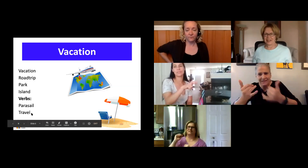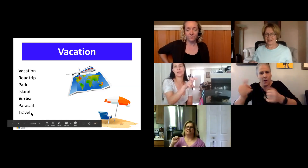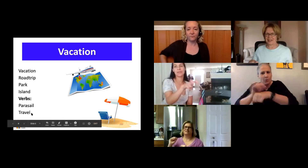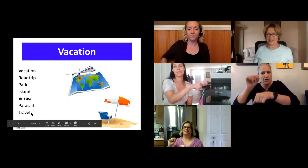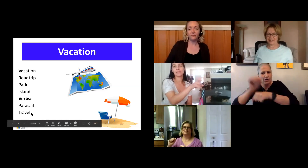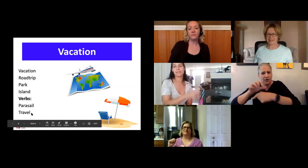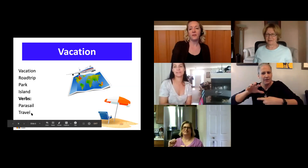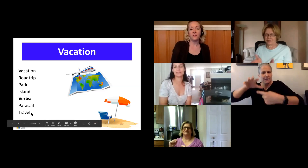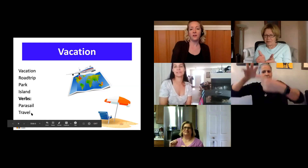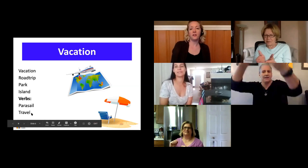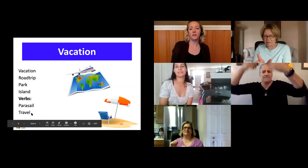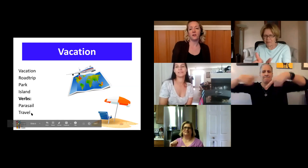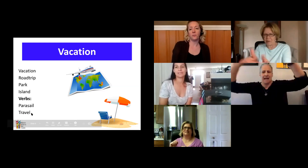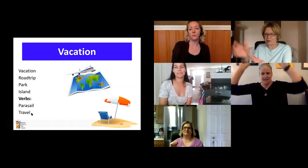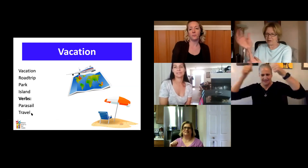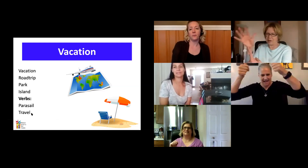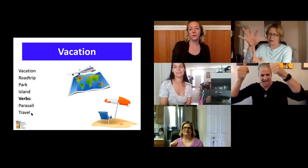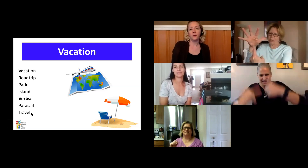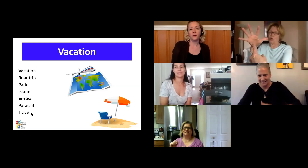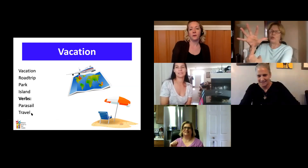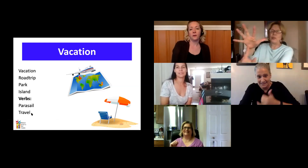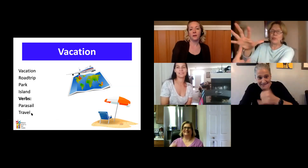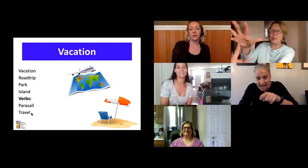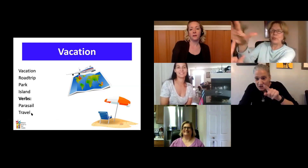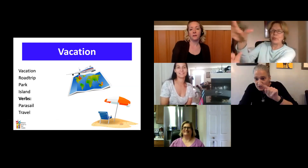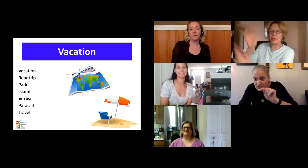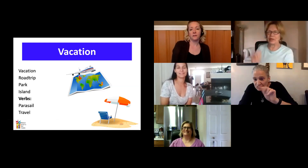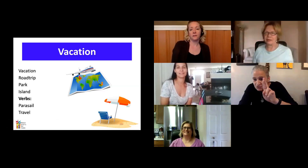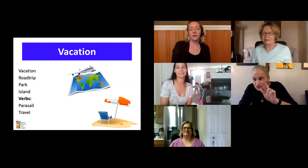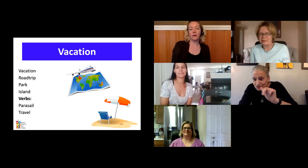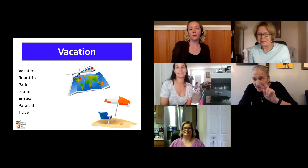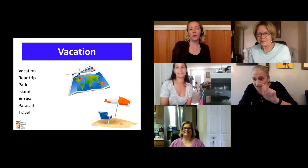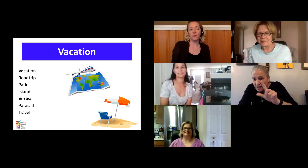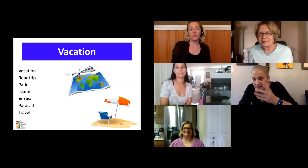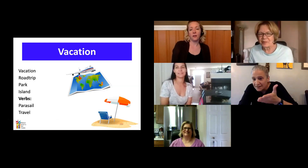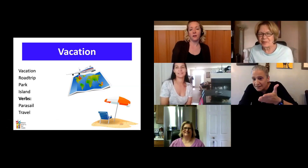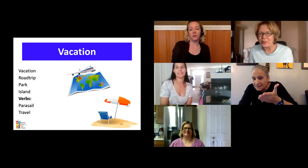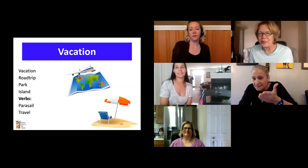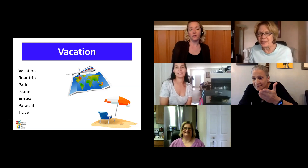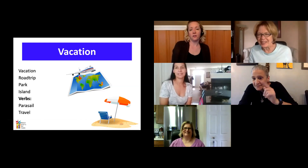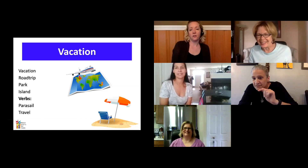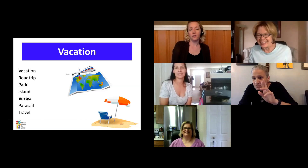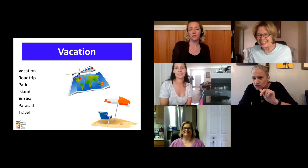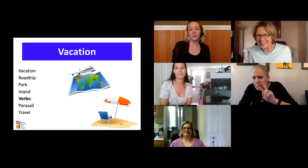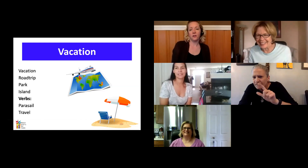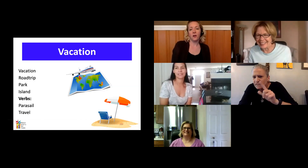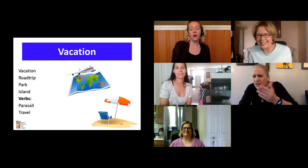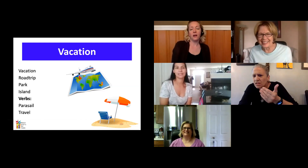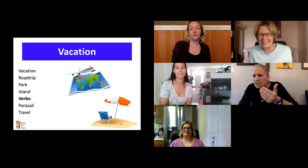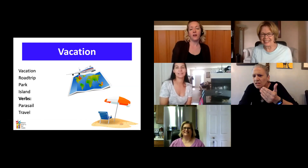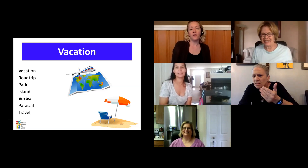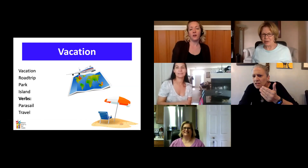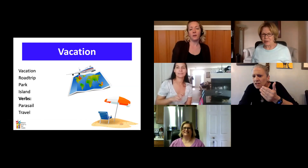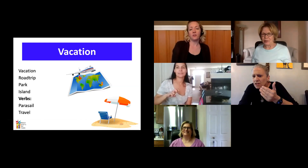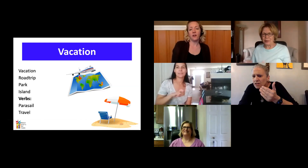There you go. Okay, now it's back up in the air. All right, travel. How about